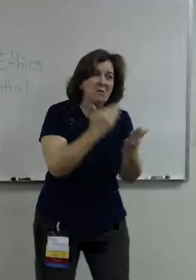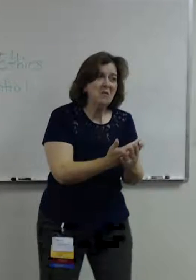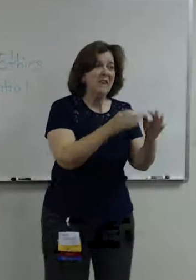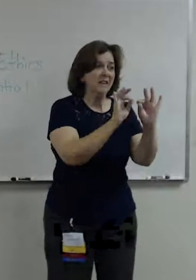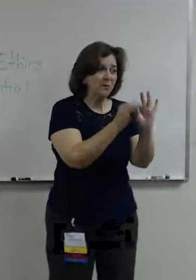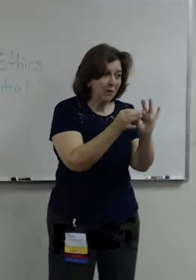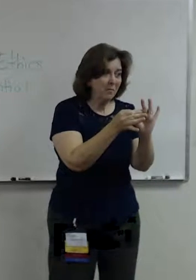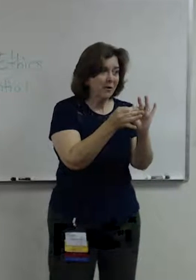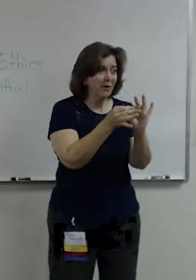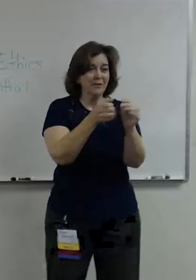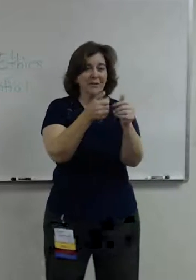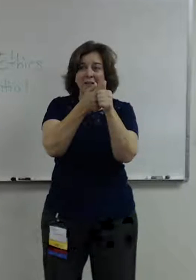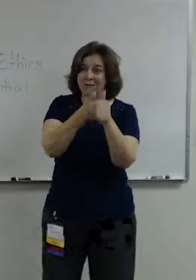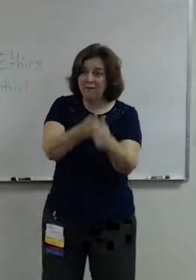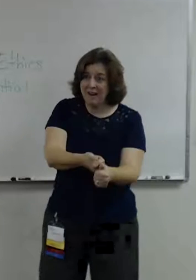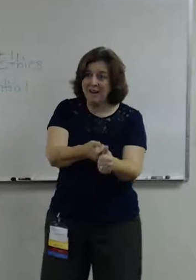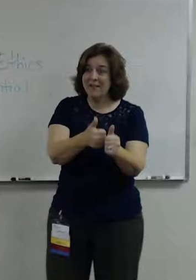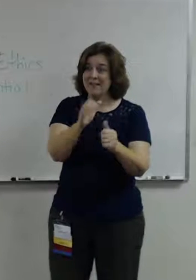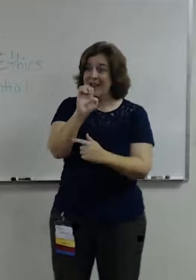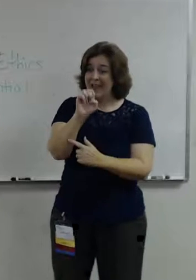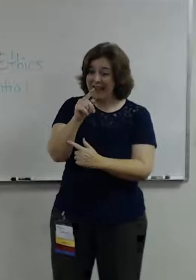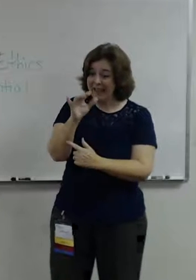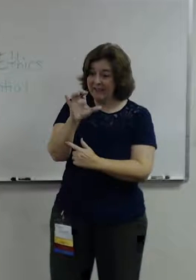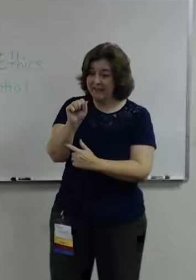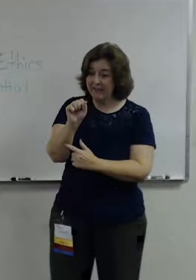good interpreters and follow ethics.